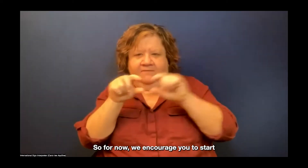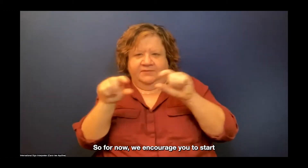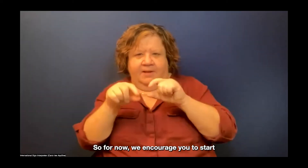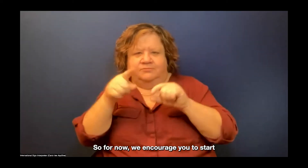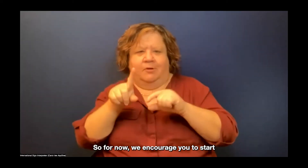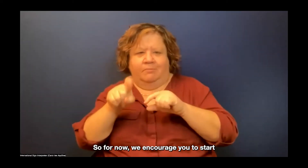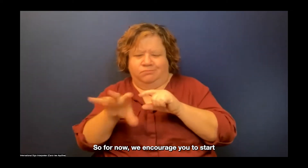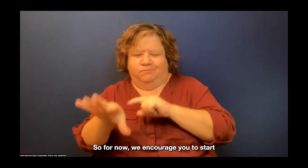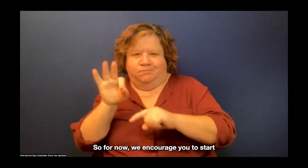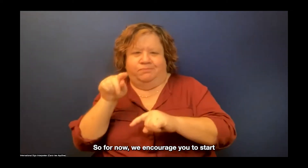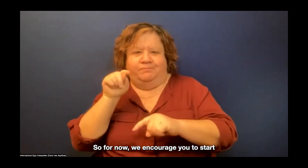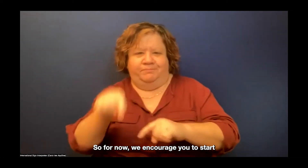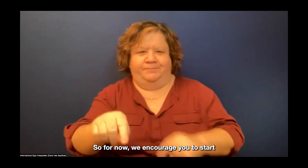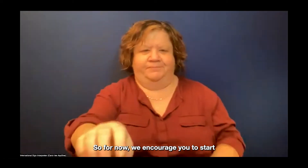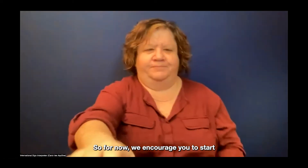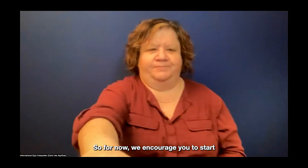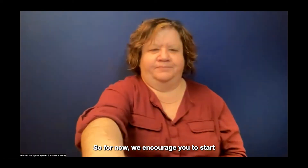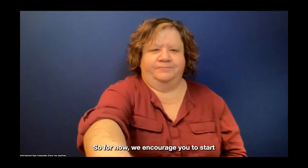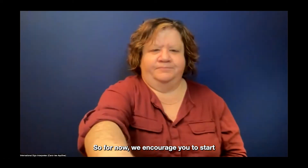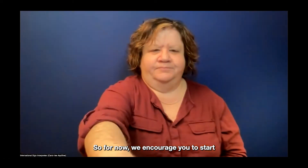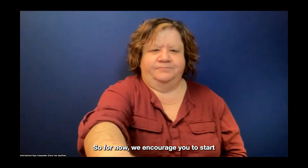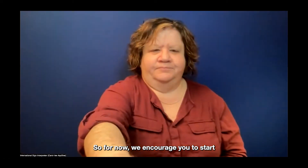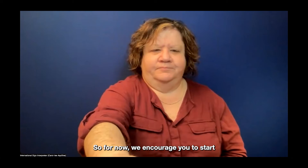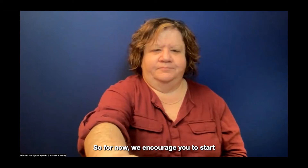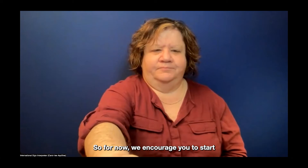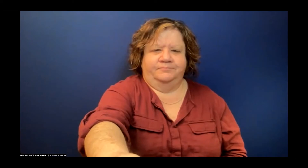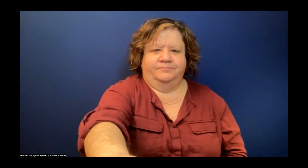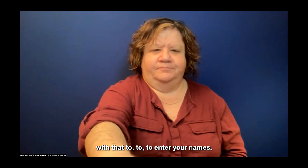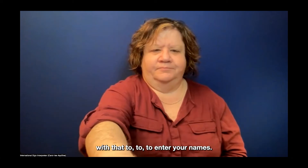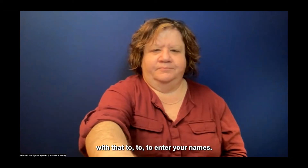So for now, I will encourage you all to